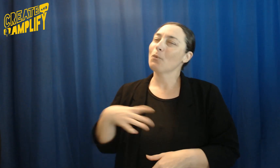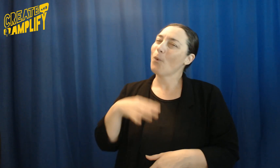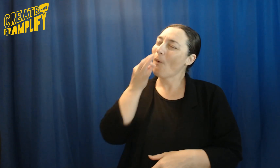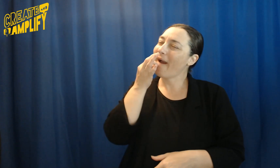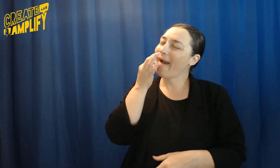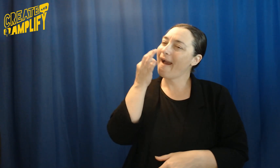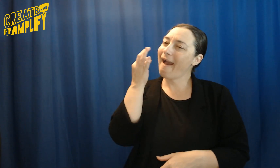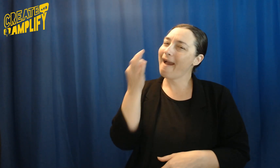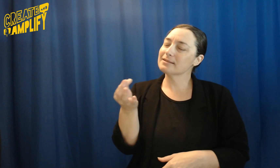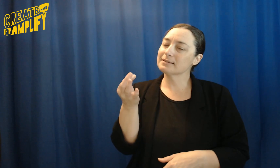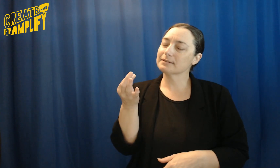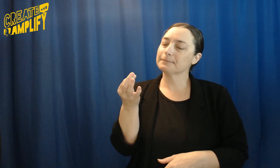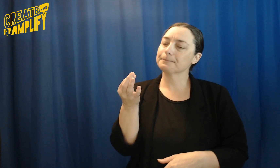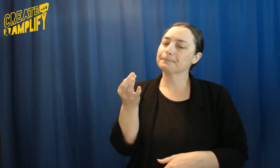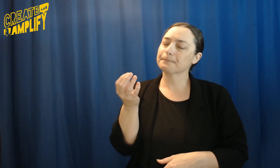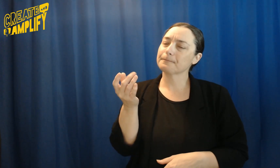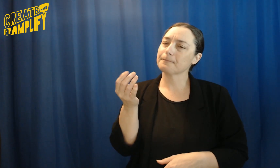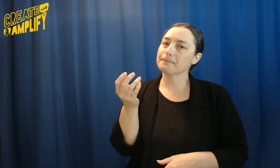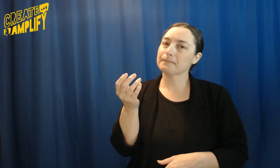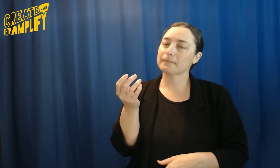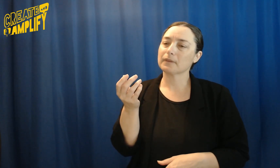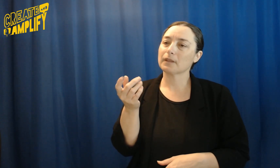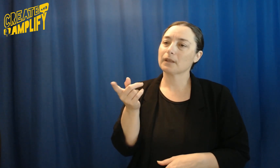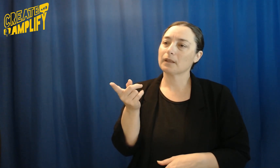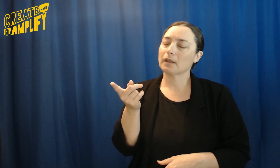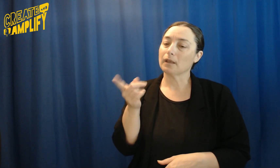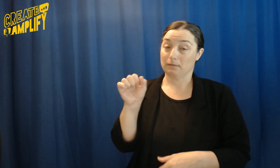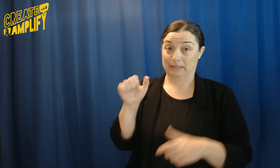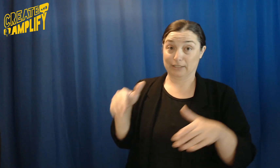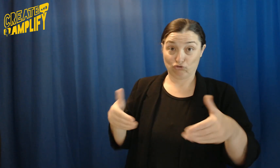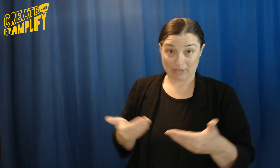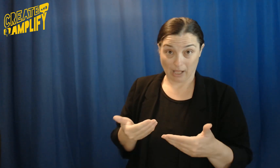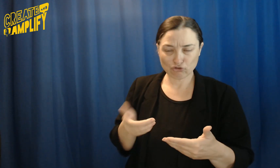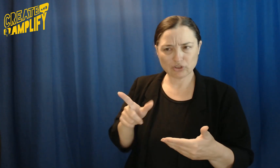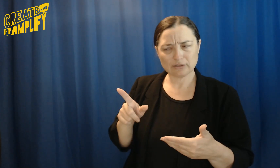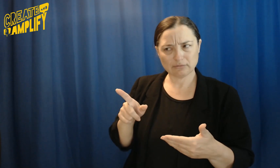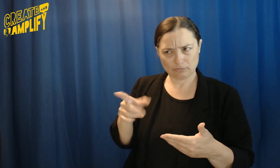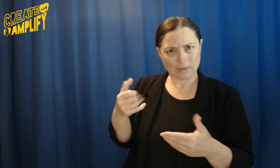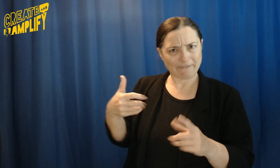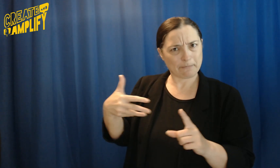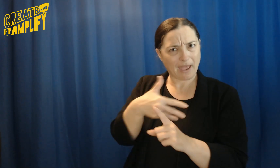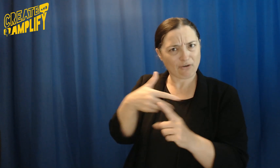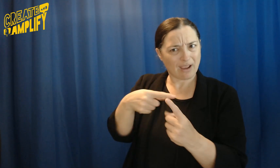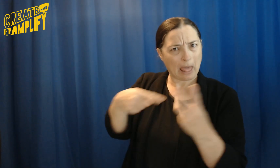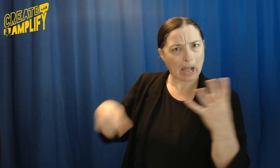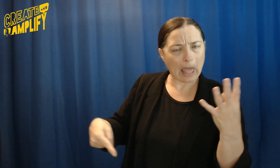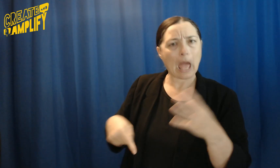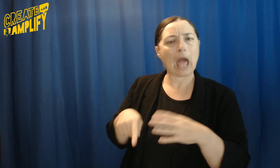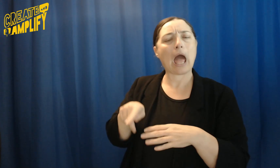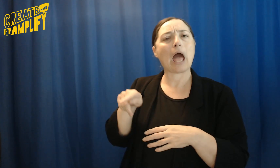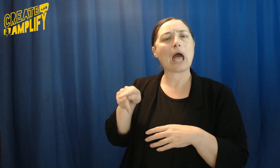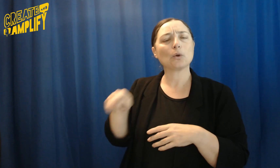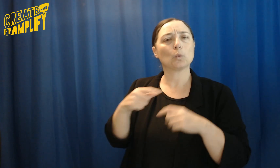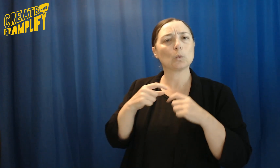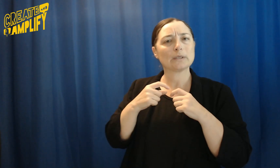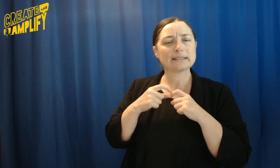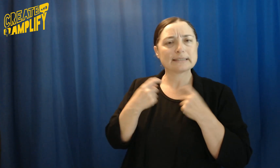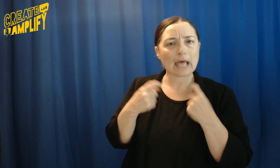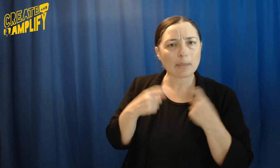I read in the introduction to you that you've had quite a background, like you've been a civil celebrant, you've done Auslan interpreting, all that sort of